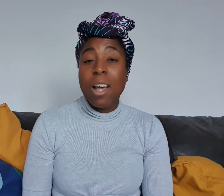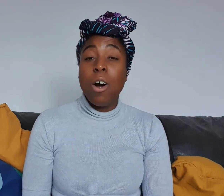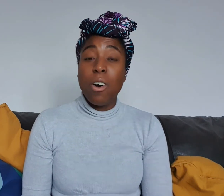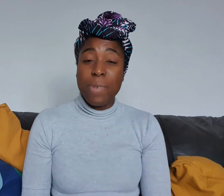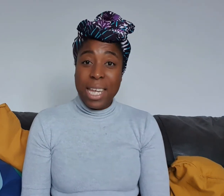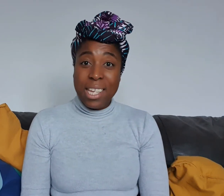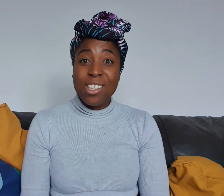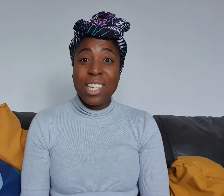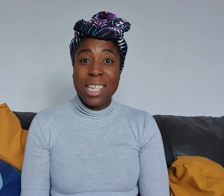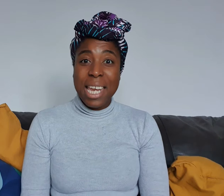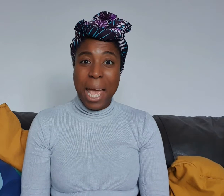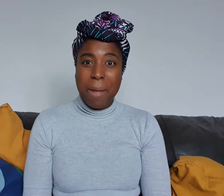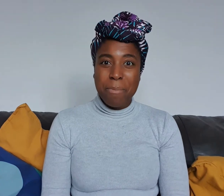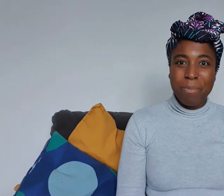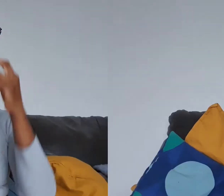of each name.